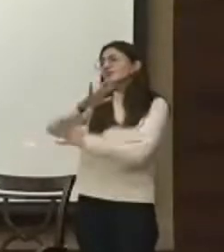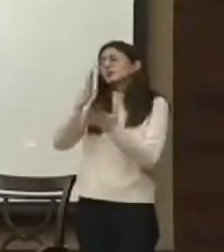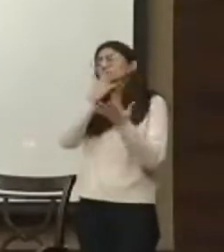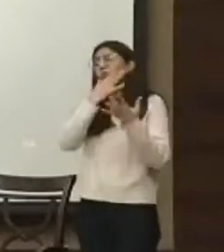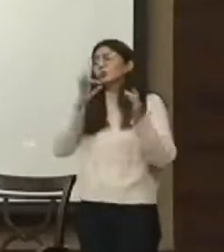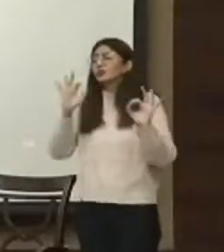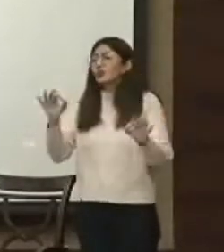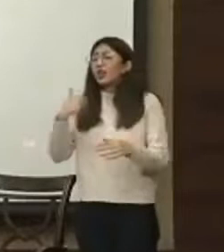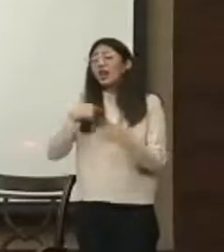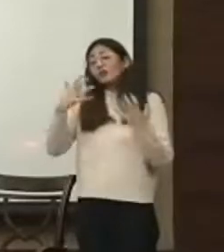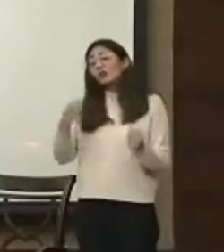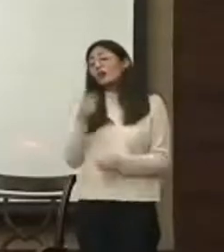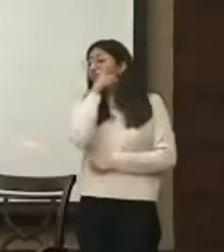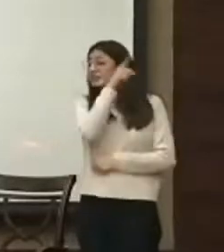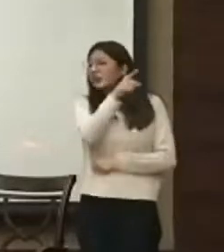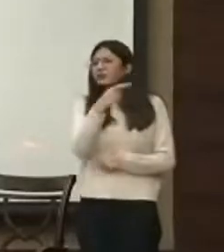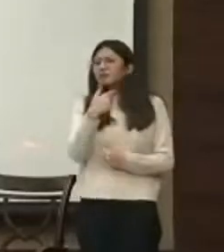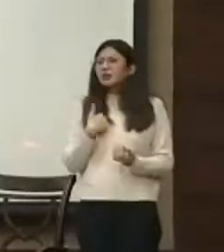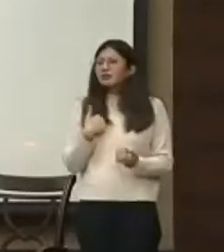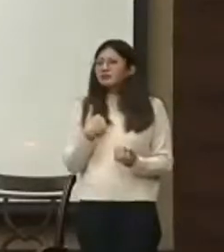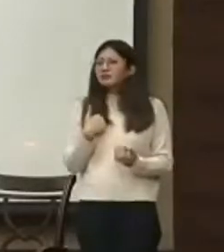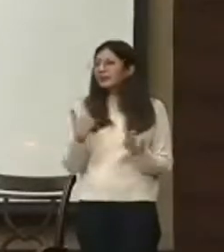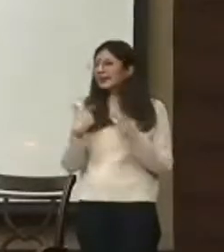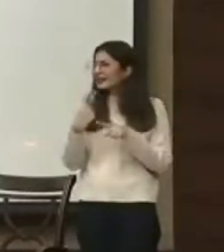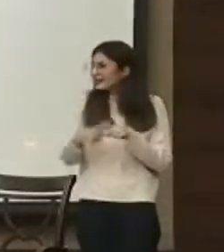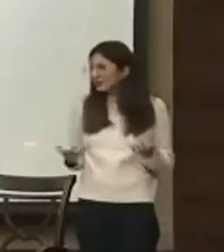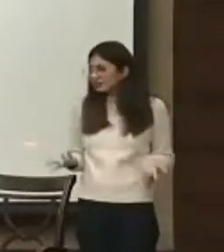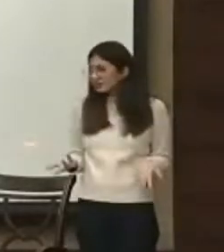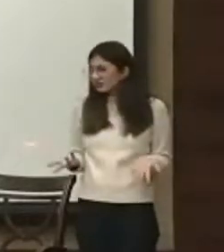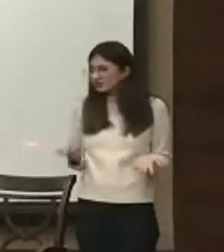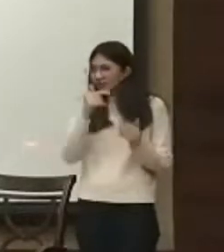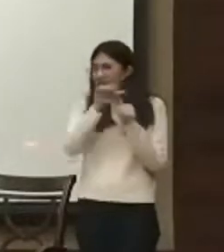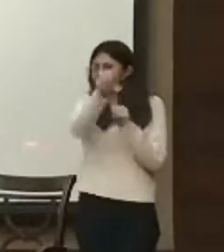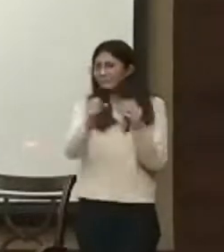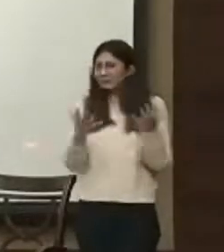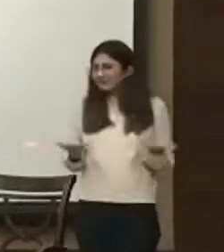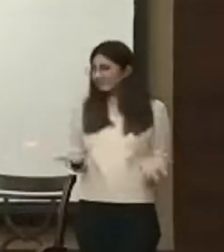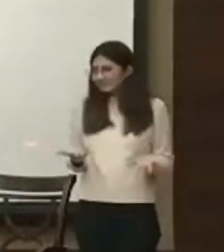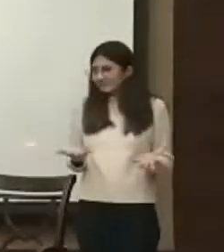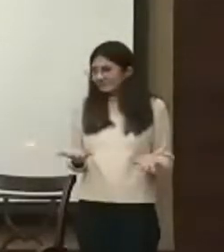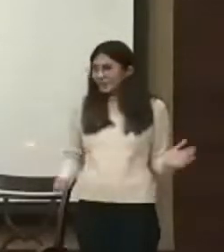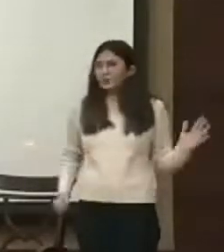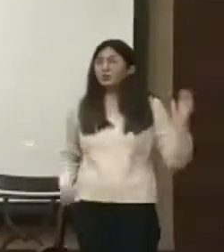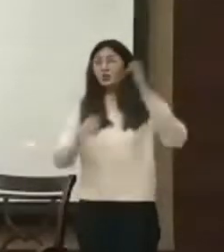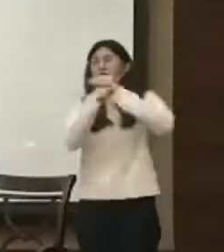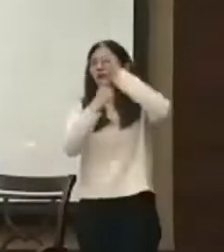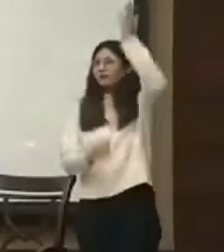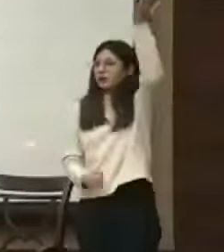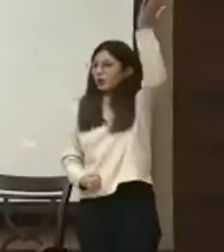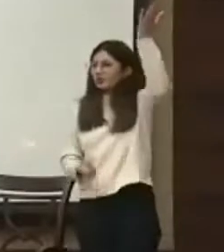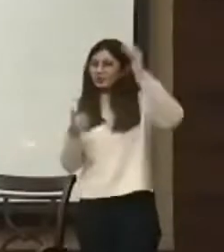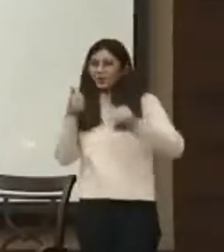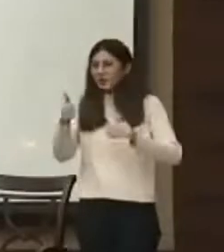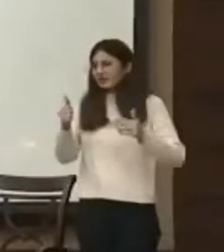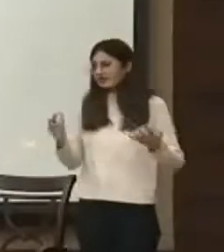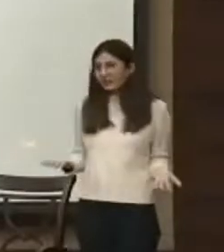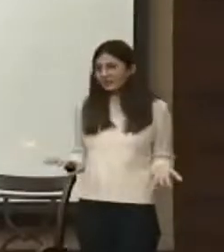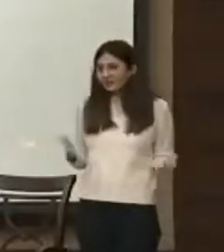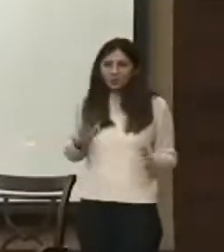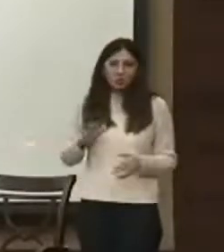go there, but I can't because it's inaccessible. It's on the topmost floor and there's no lift, no ramp to go